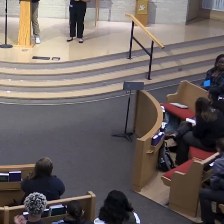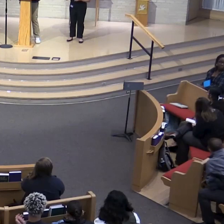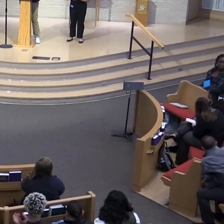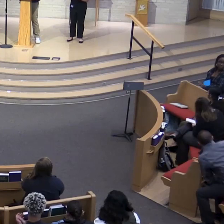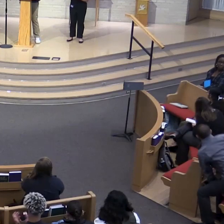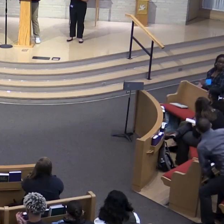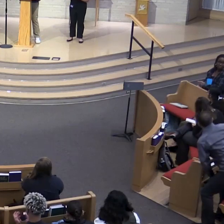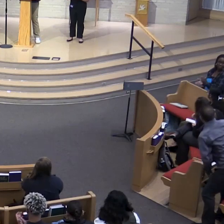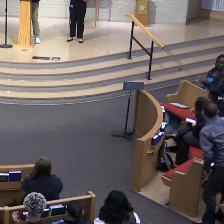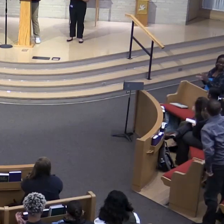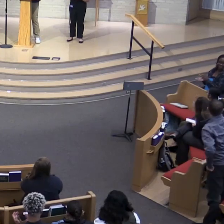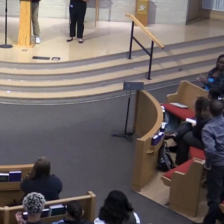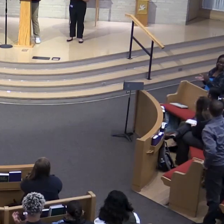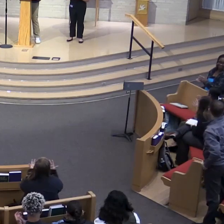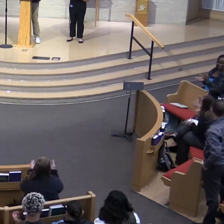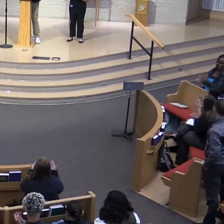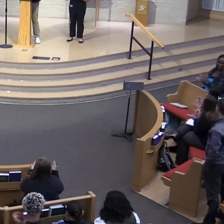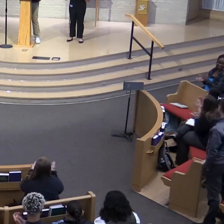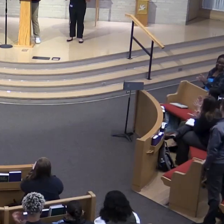can...